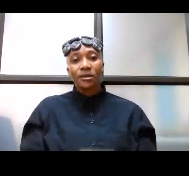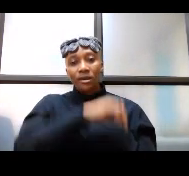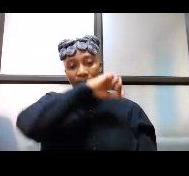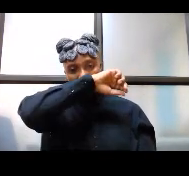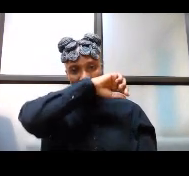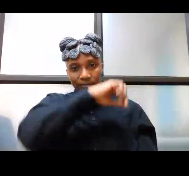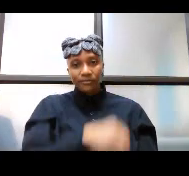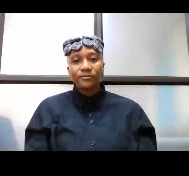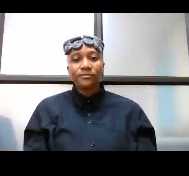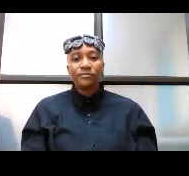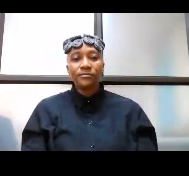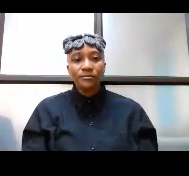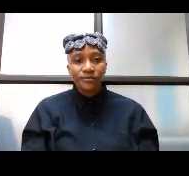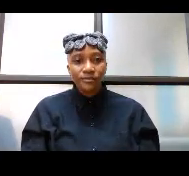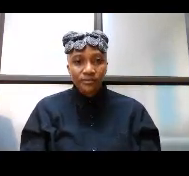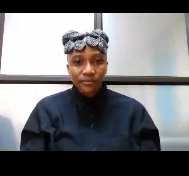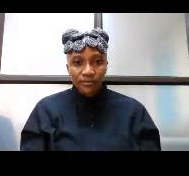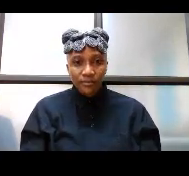Thank you.